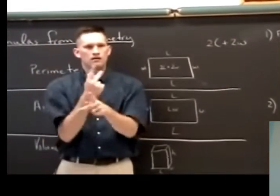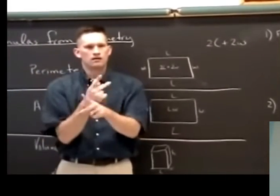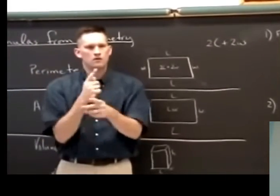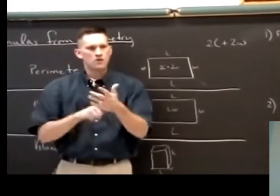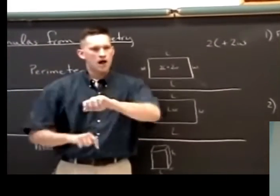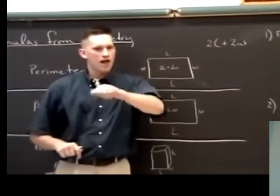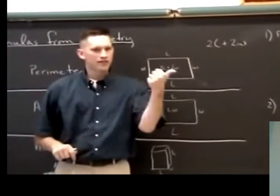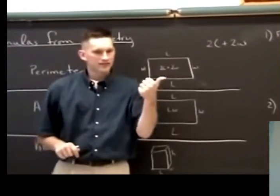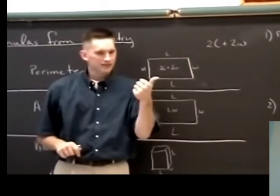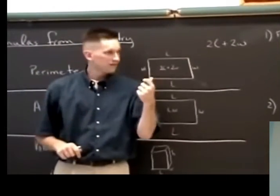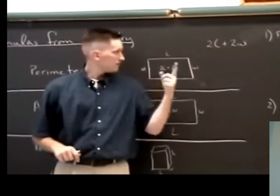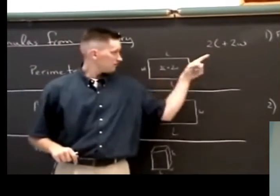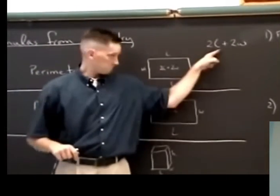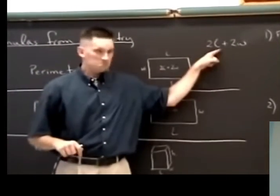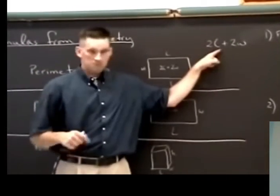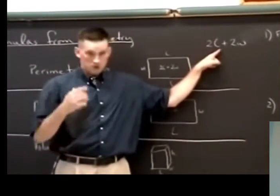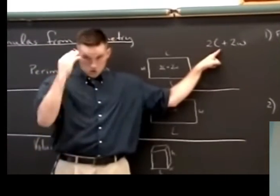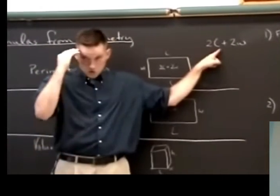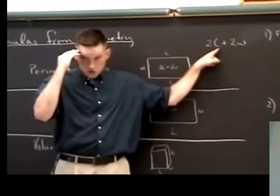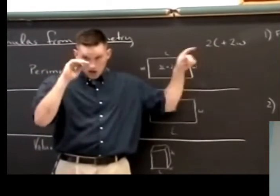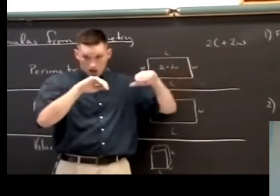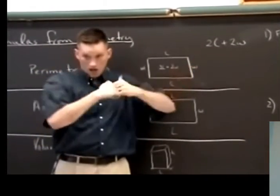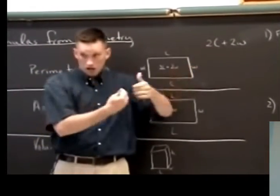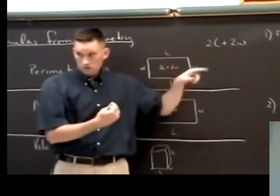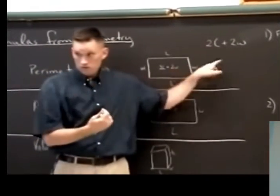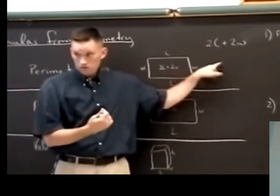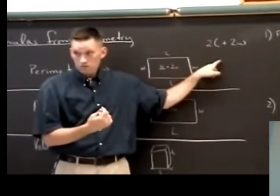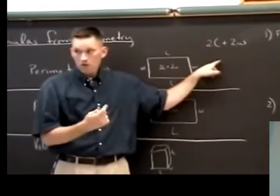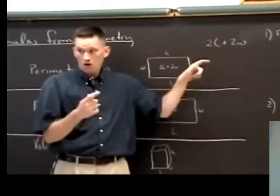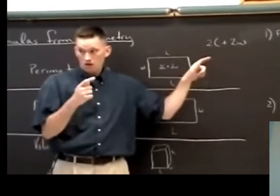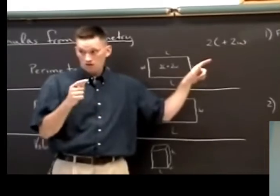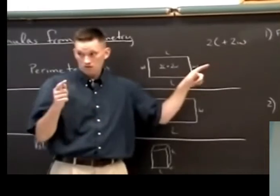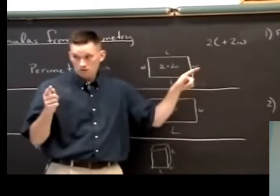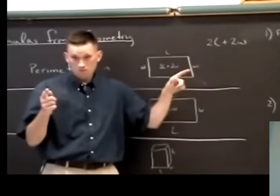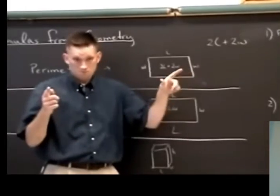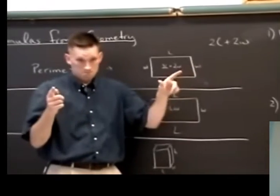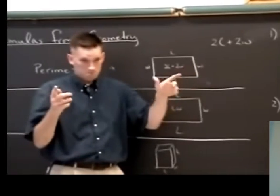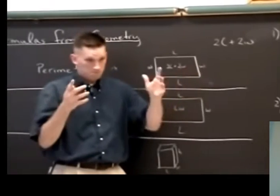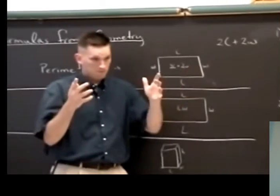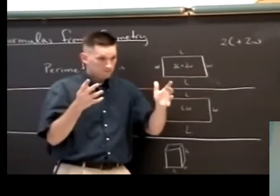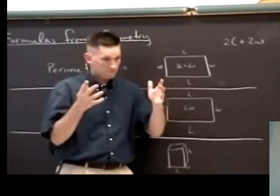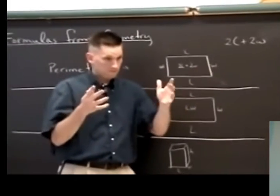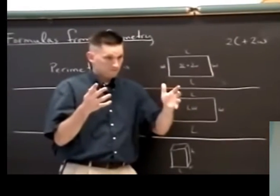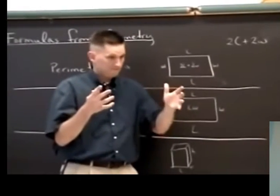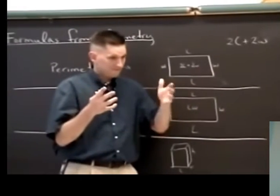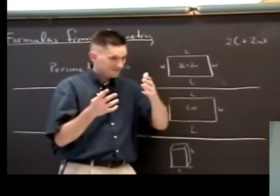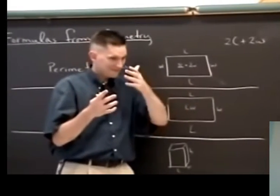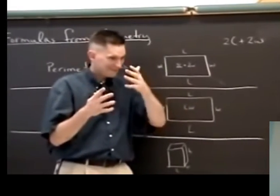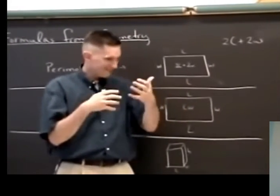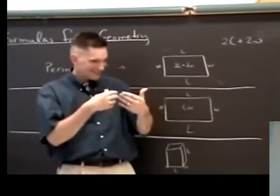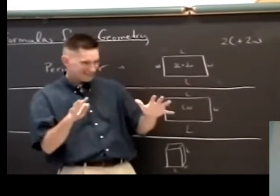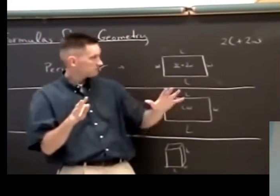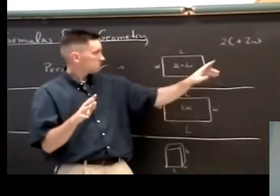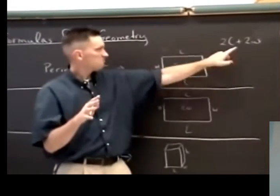would be 2 lengths plus 2 widths. That would be one way to find the perimeter of